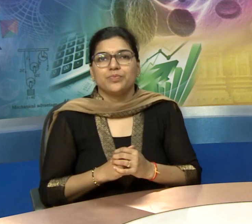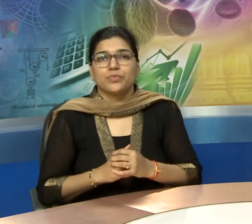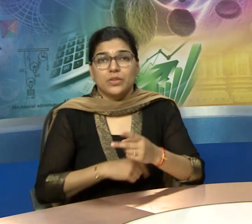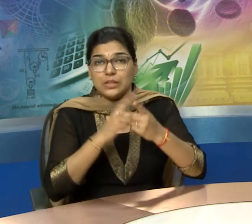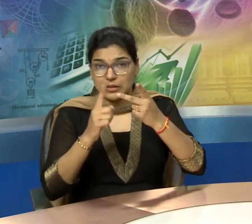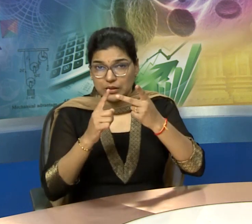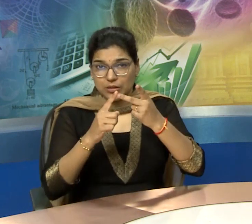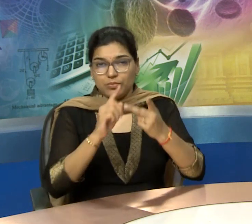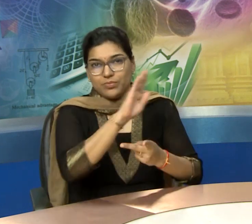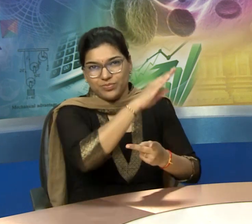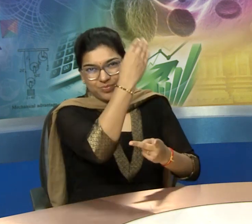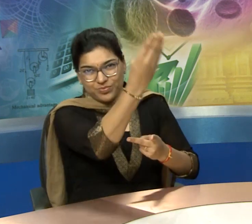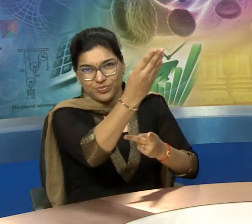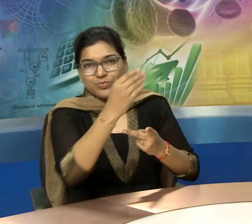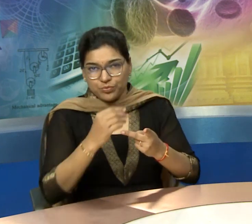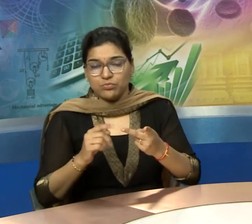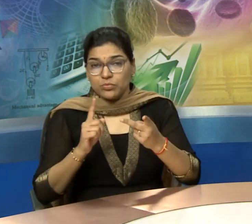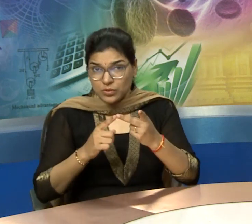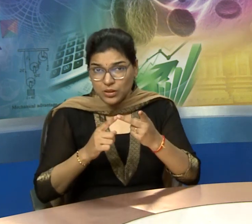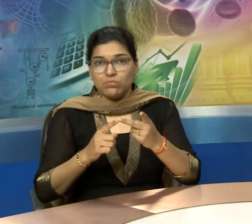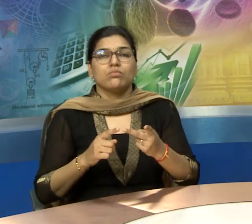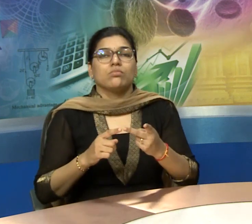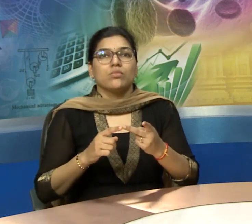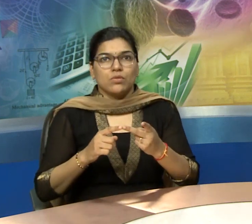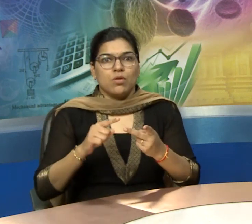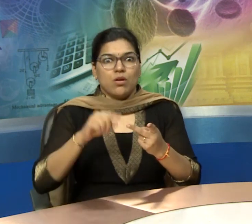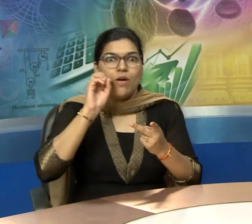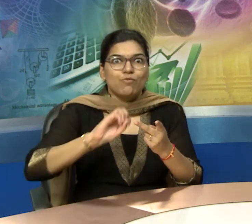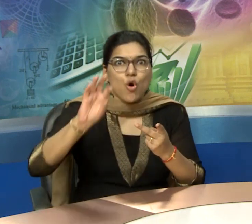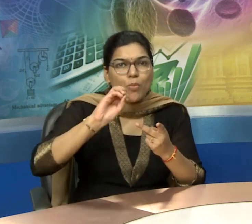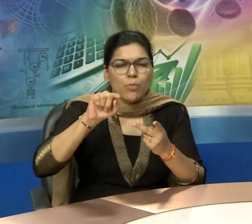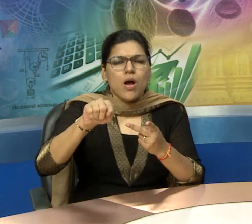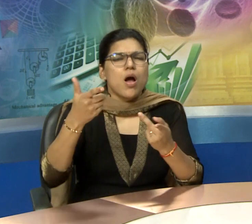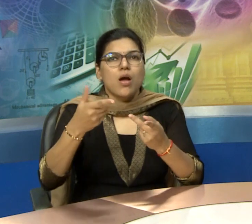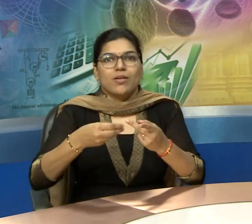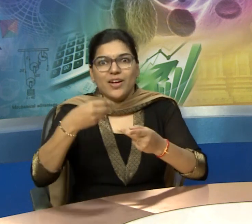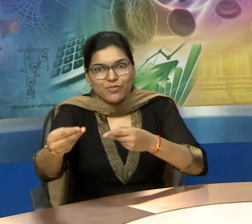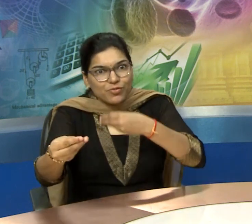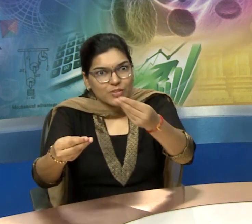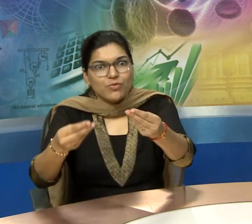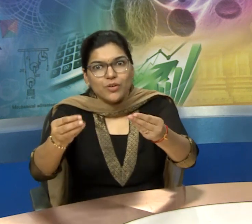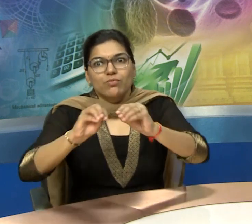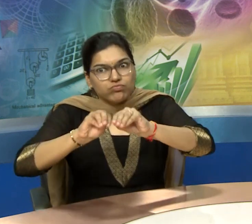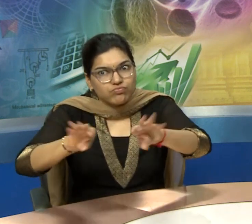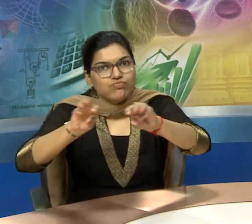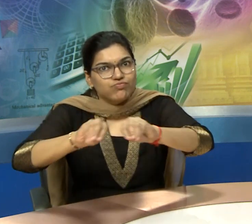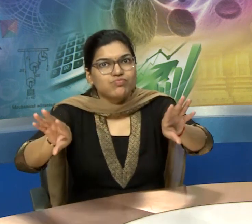will understand the functions of library. The first function is education. The